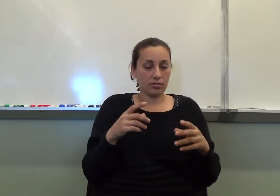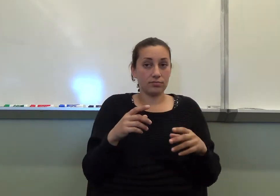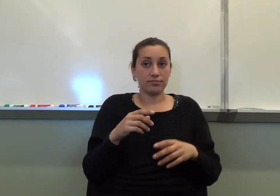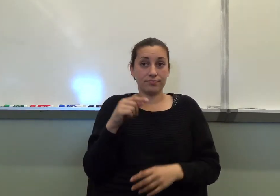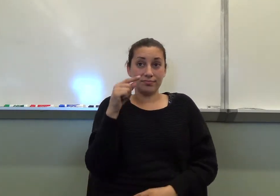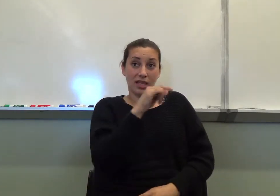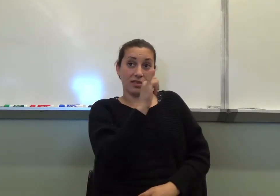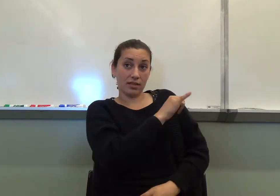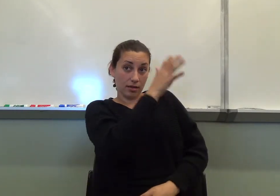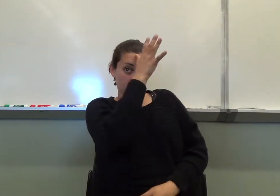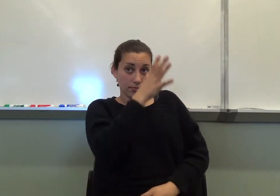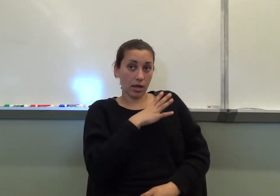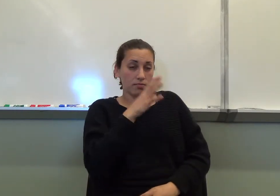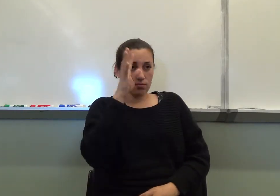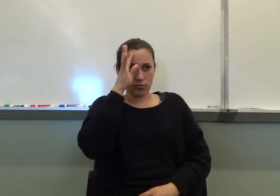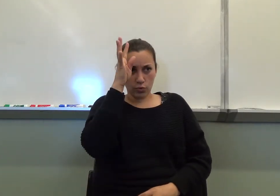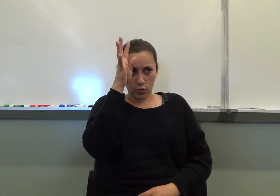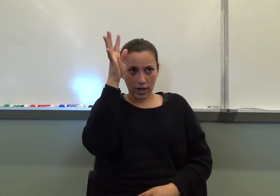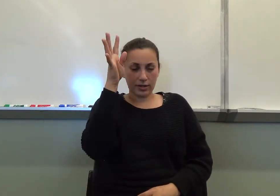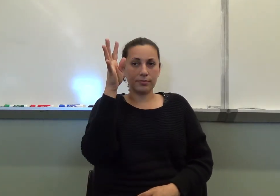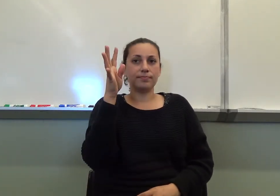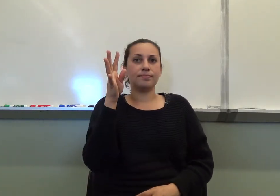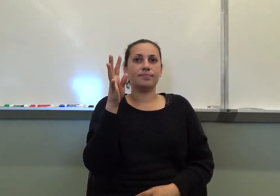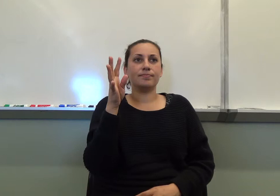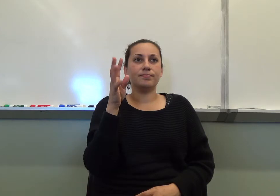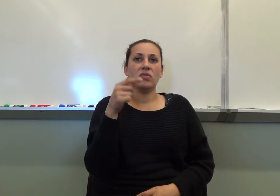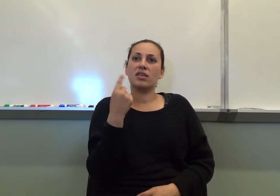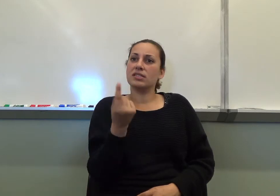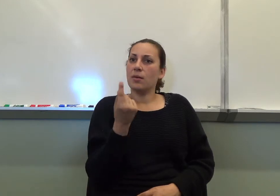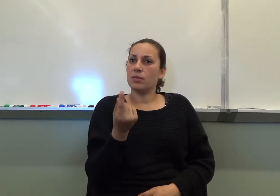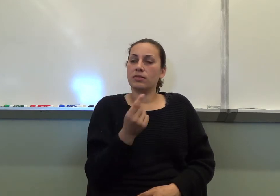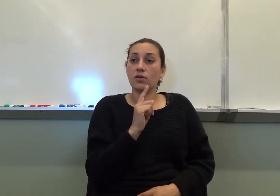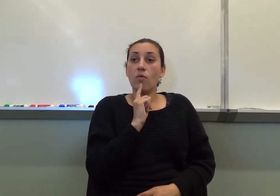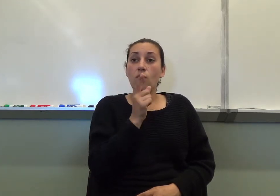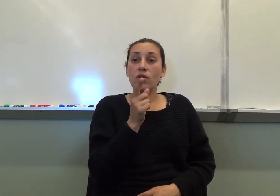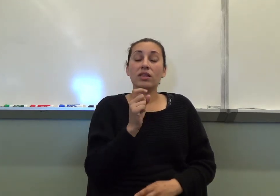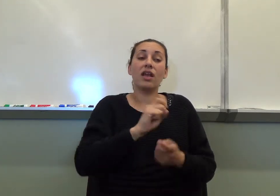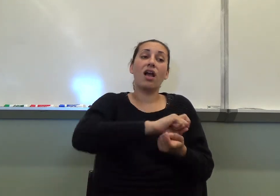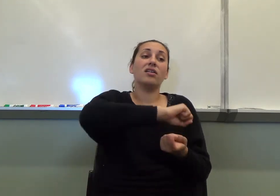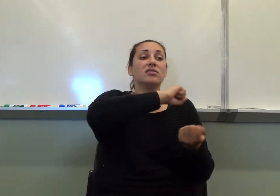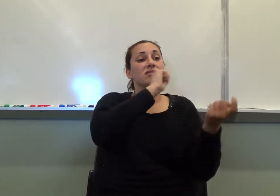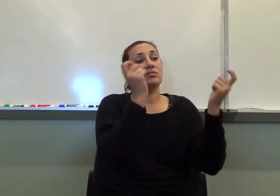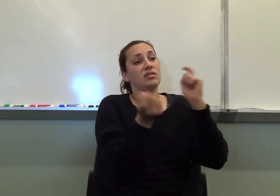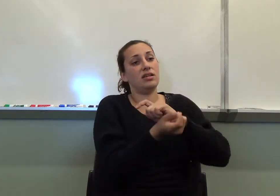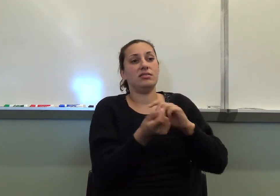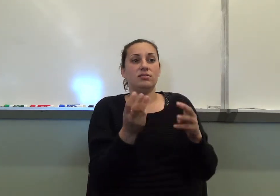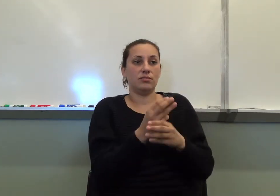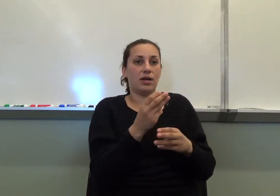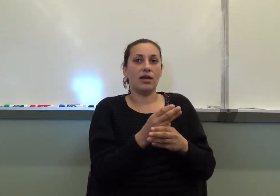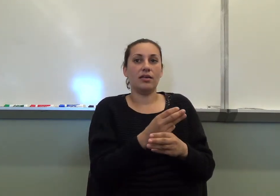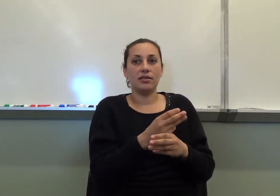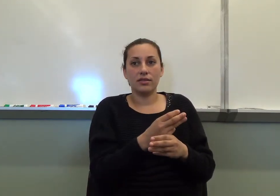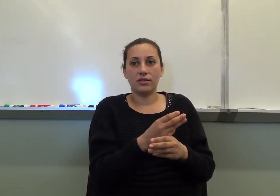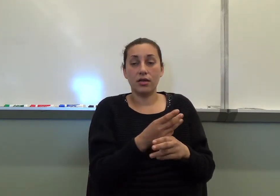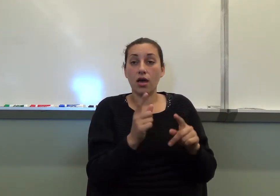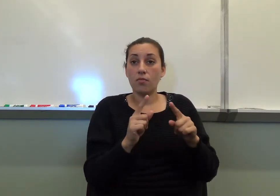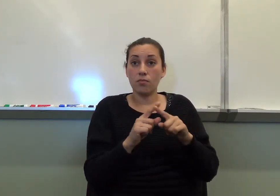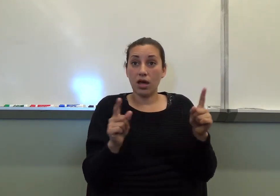a result that really changed mathematics completely. But it also scared the heck out